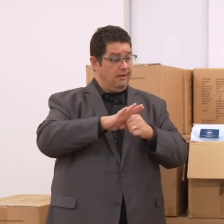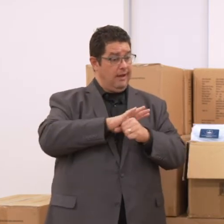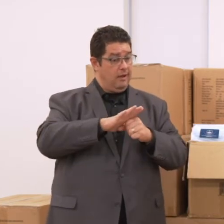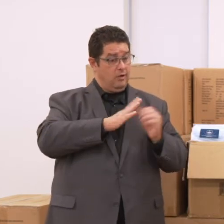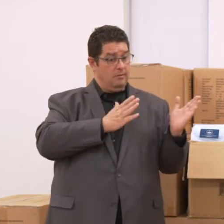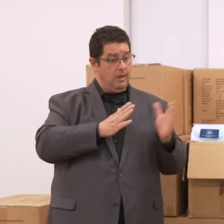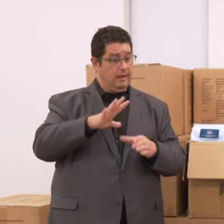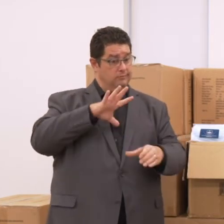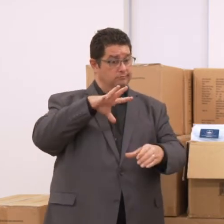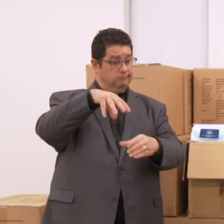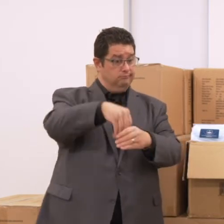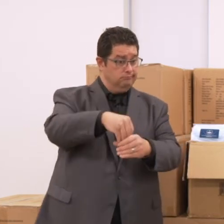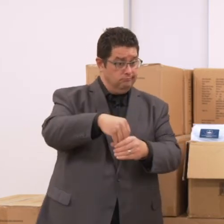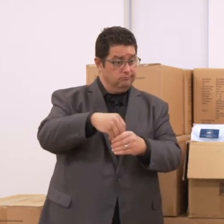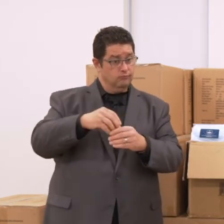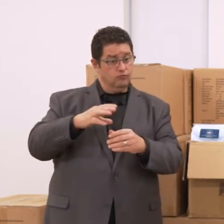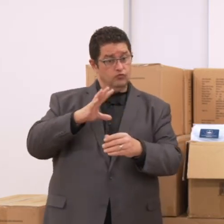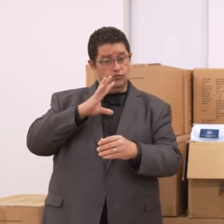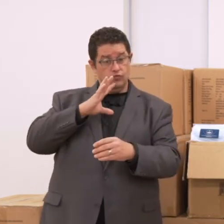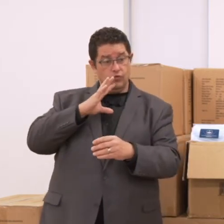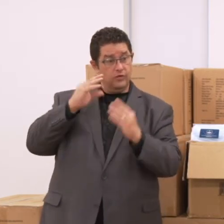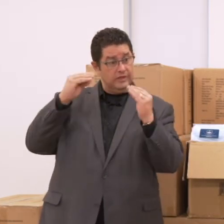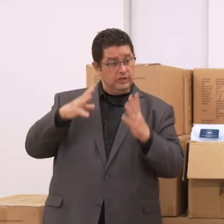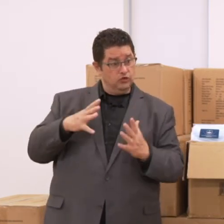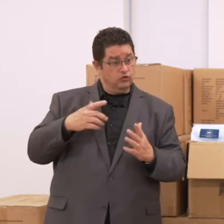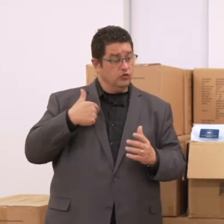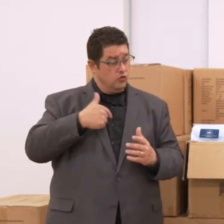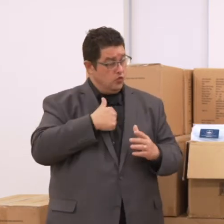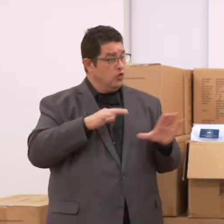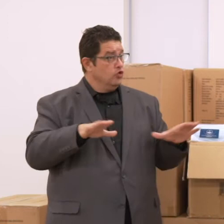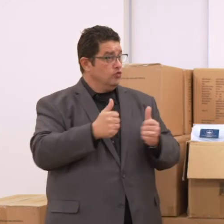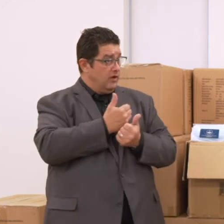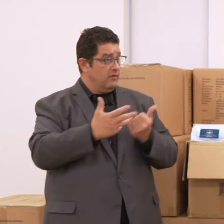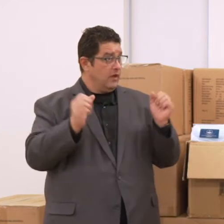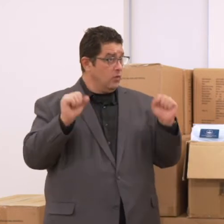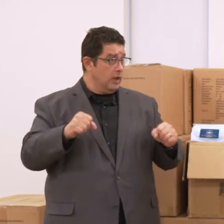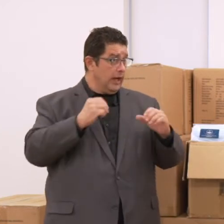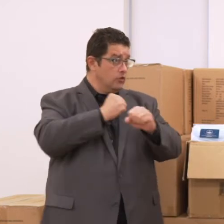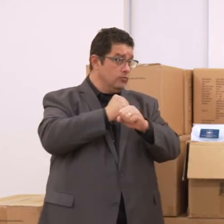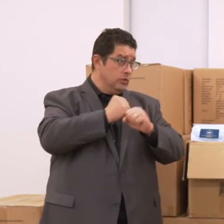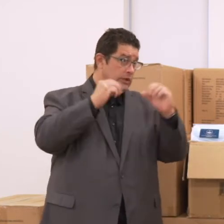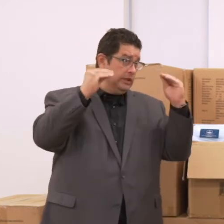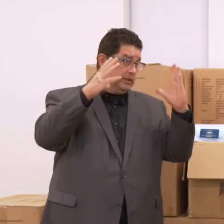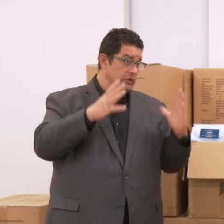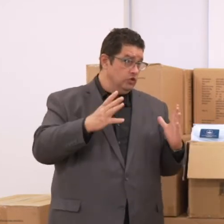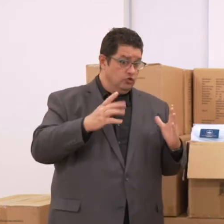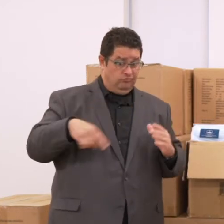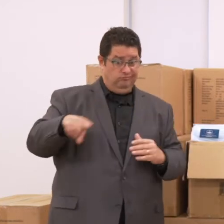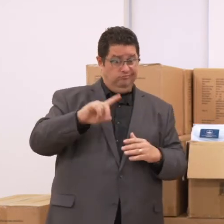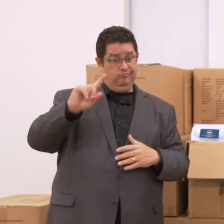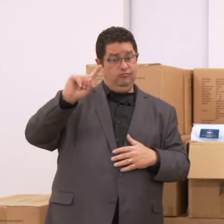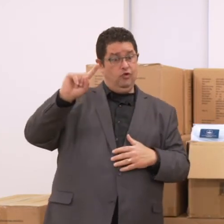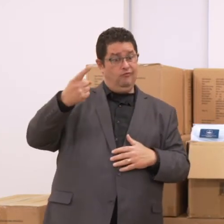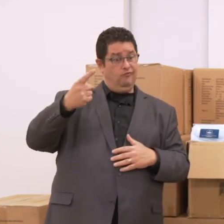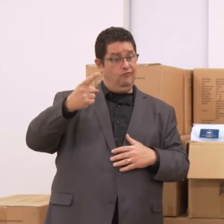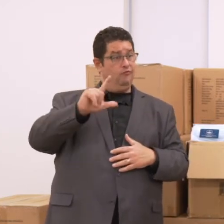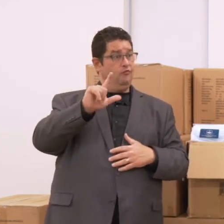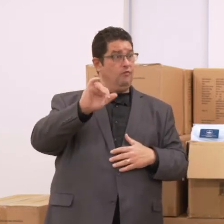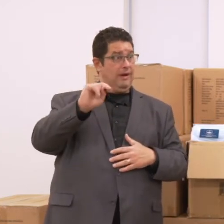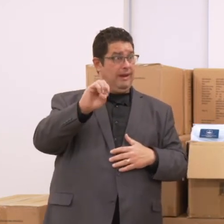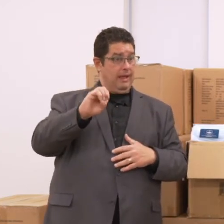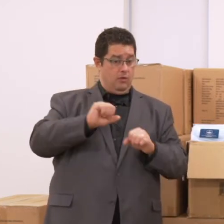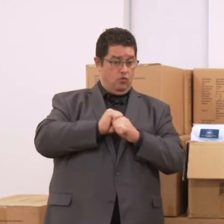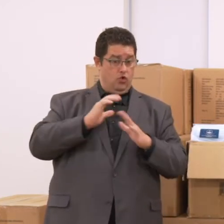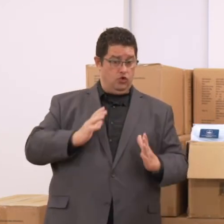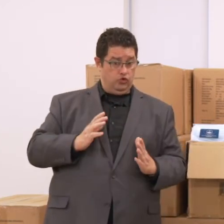to protect the teachers? Well, we're going to do everything we can to protect the teachers because I think that's important. They're frontline workers. We know that many